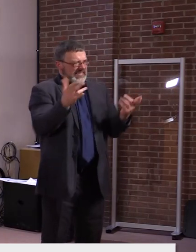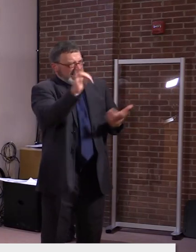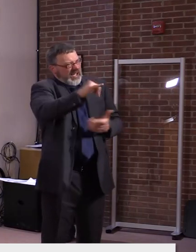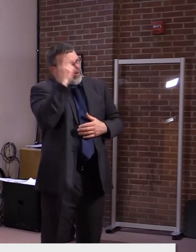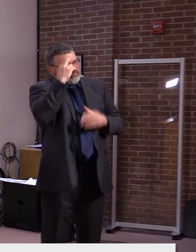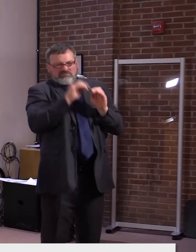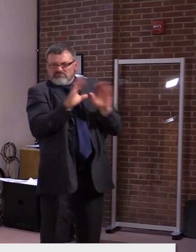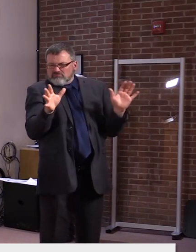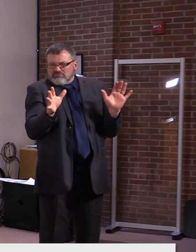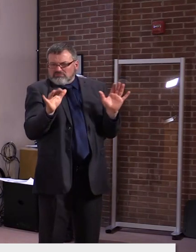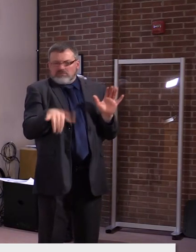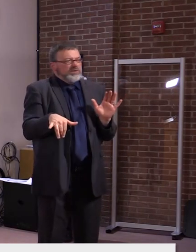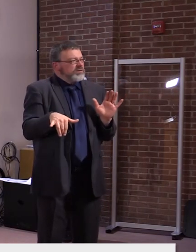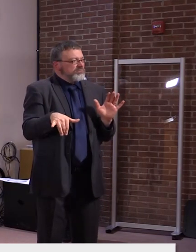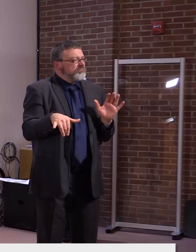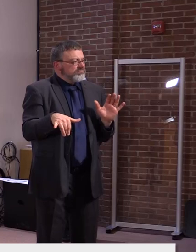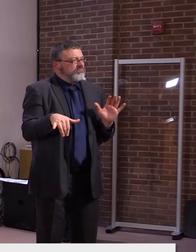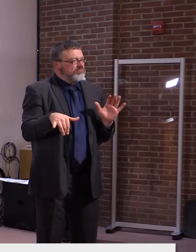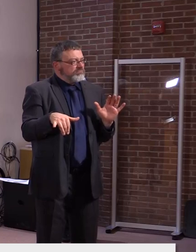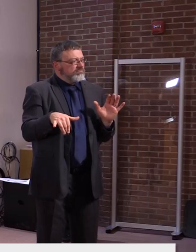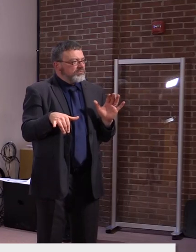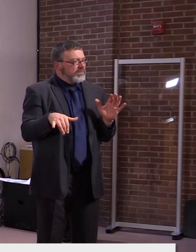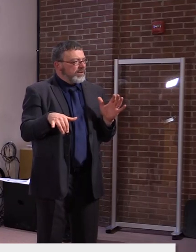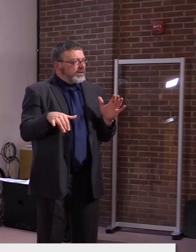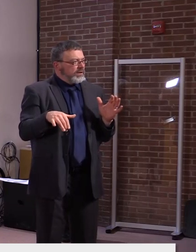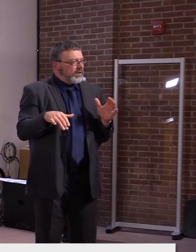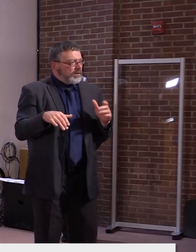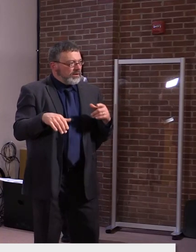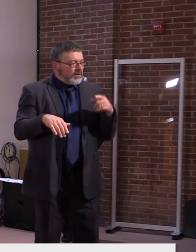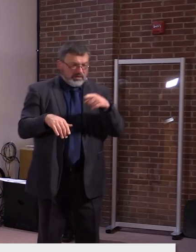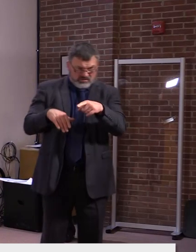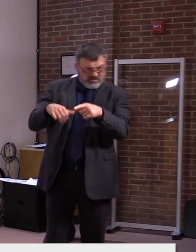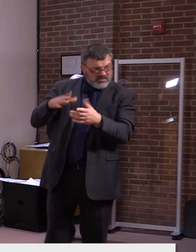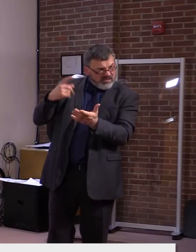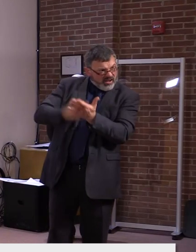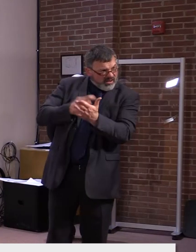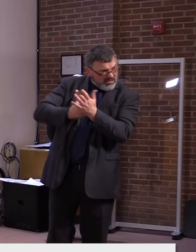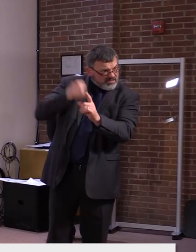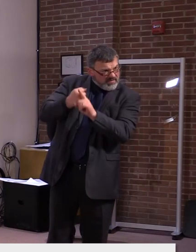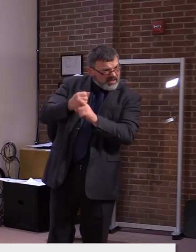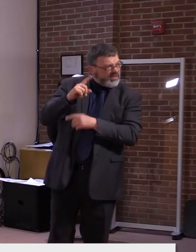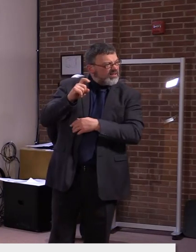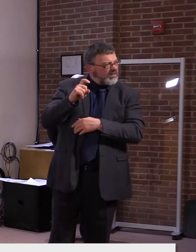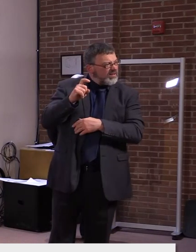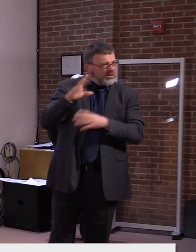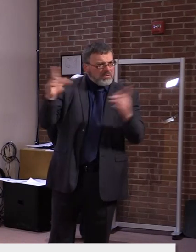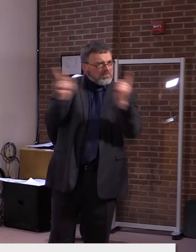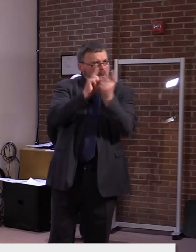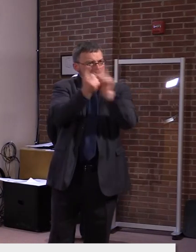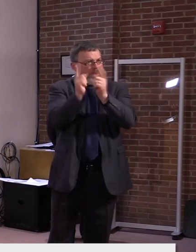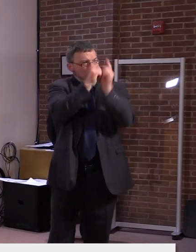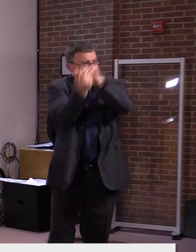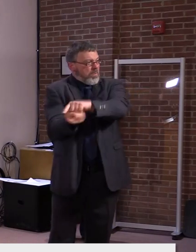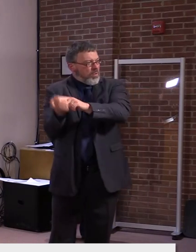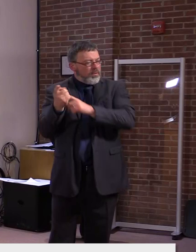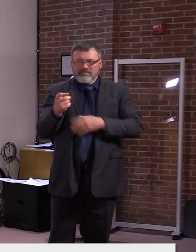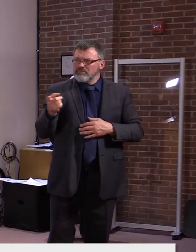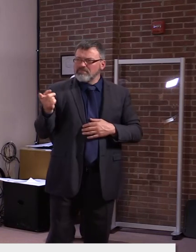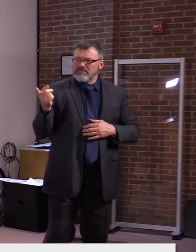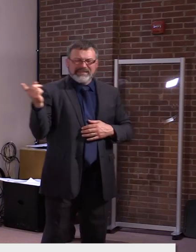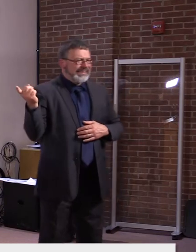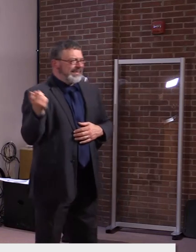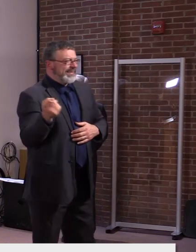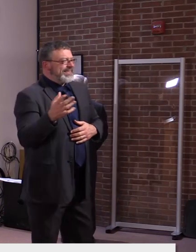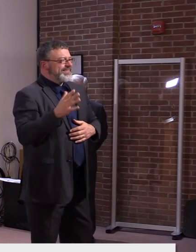You don't see that the same thing with hockey, given people getting checked? No, I don't think we